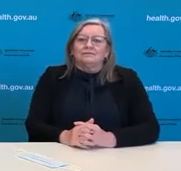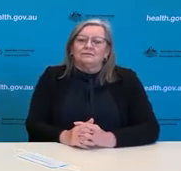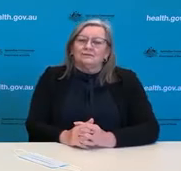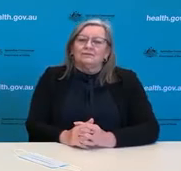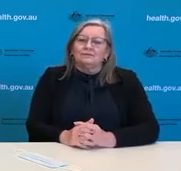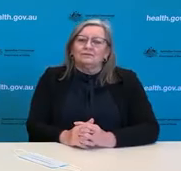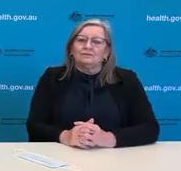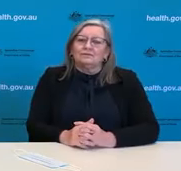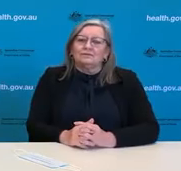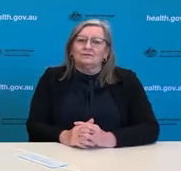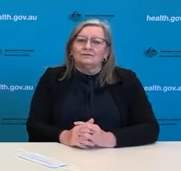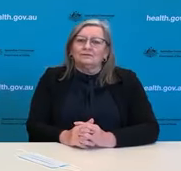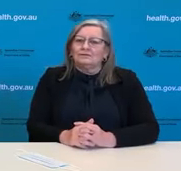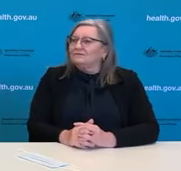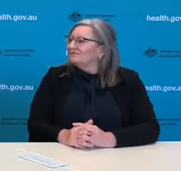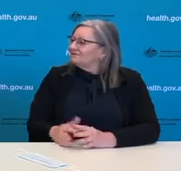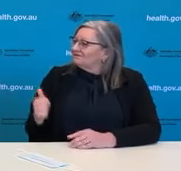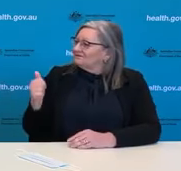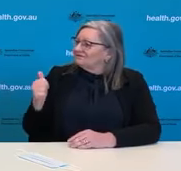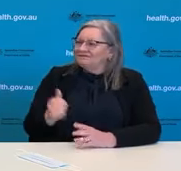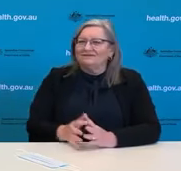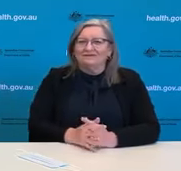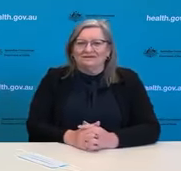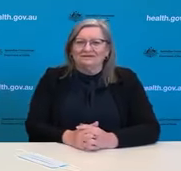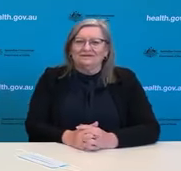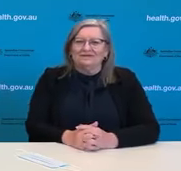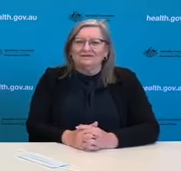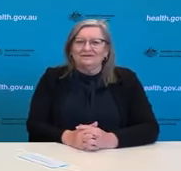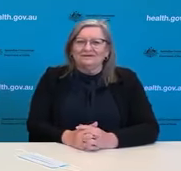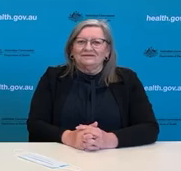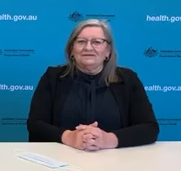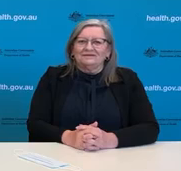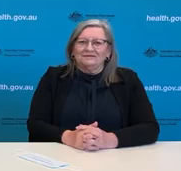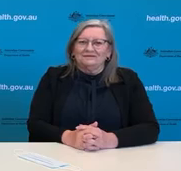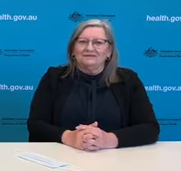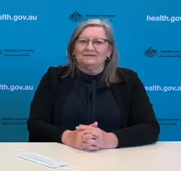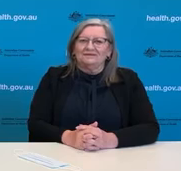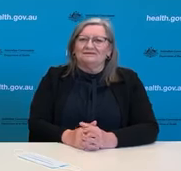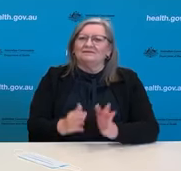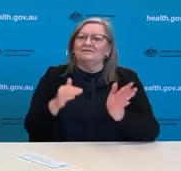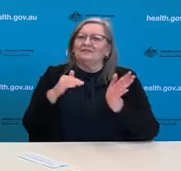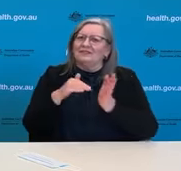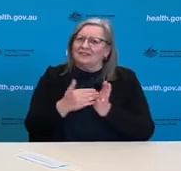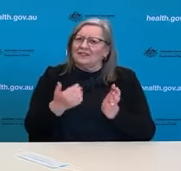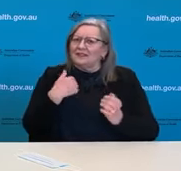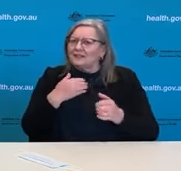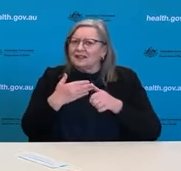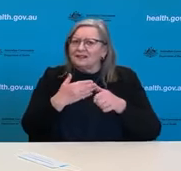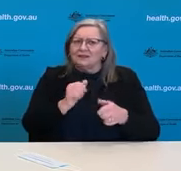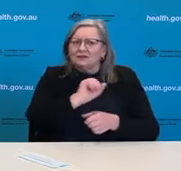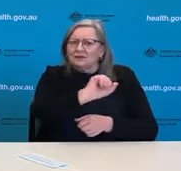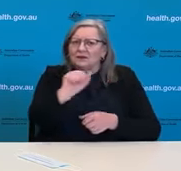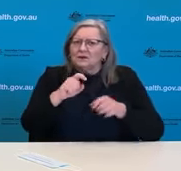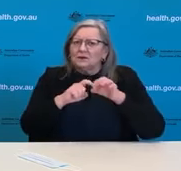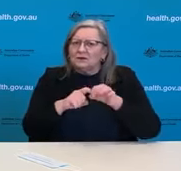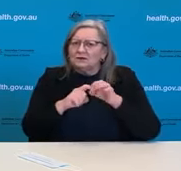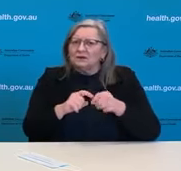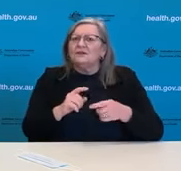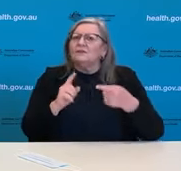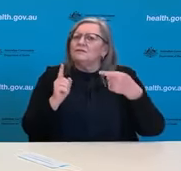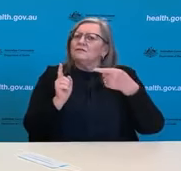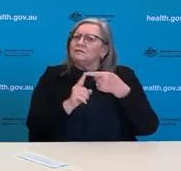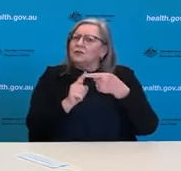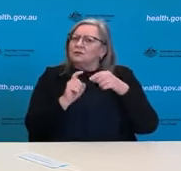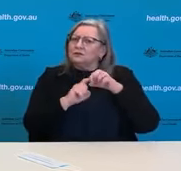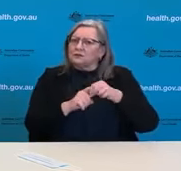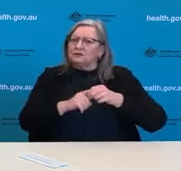Great. So thank you, Linda. That was great. Let's get to your questions. So the first question is, how do I know